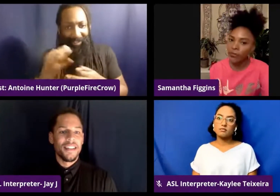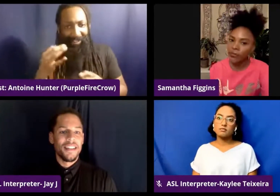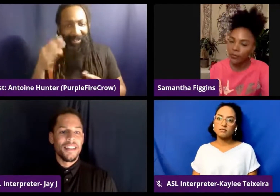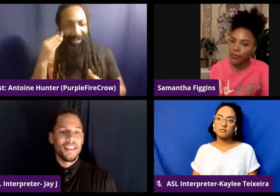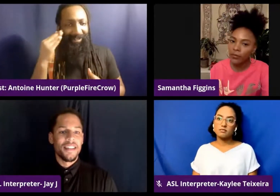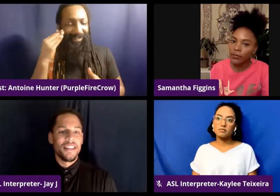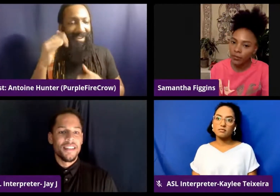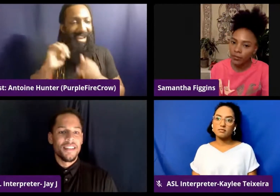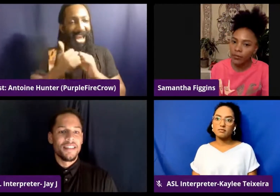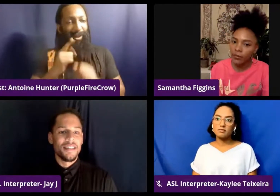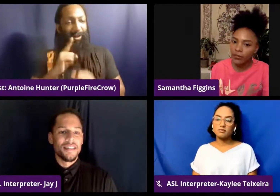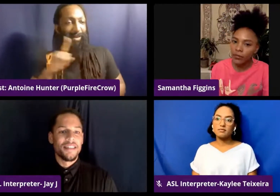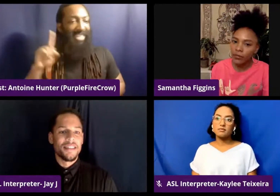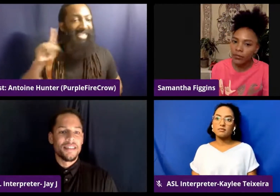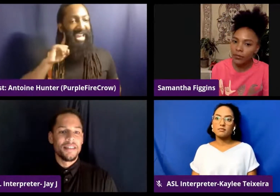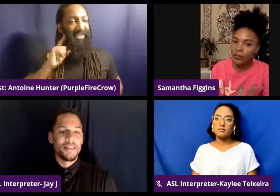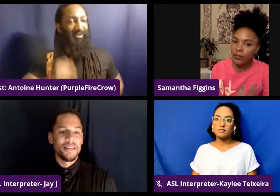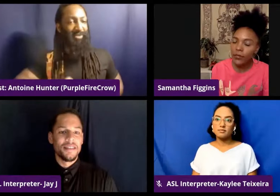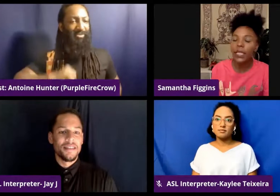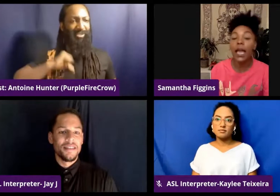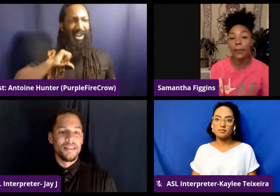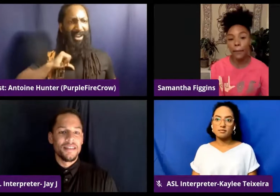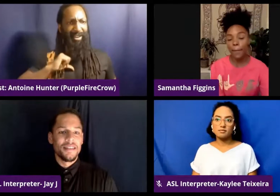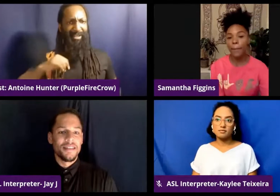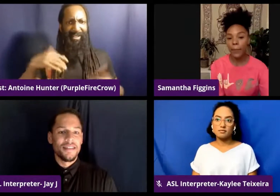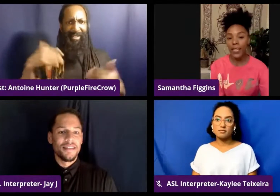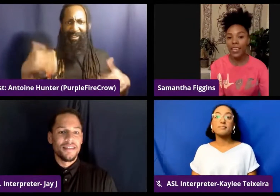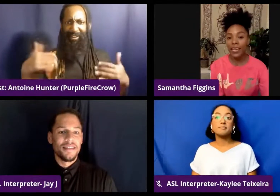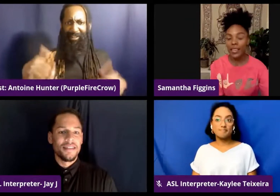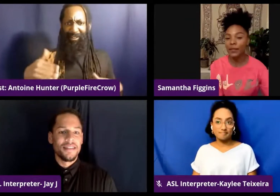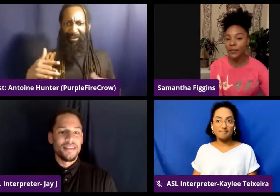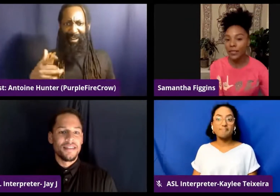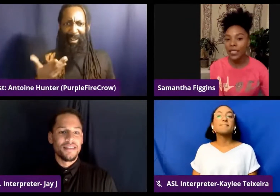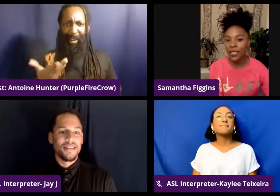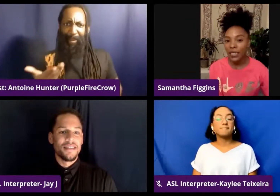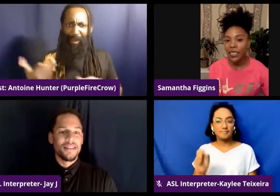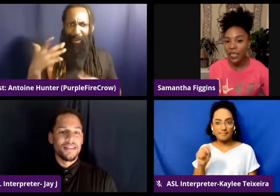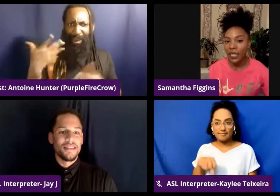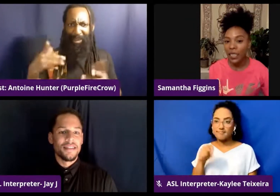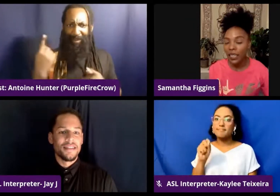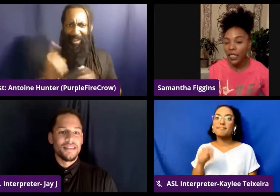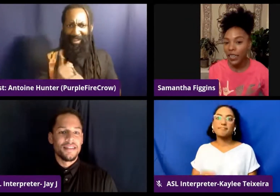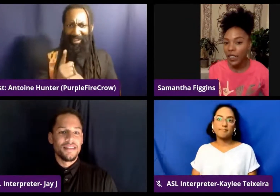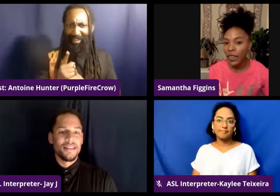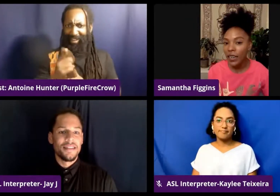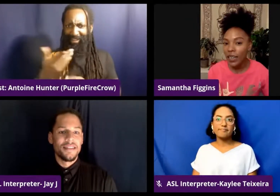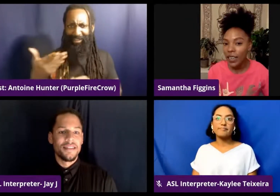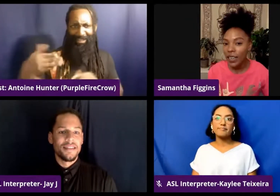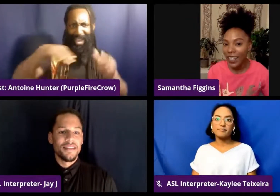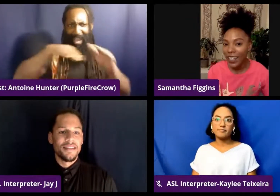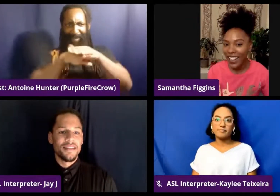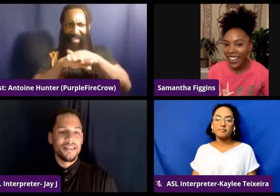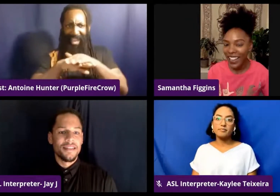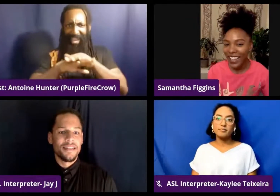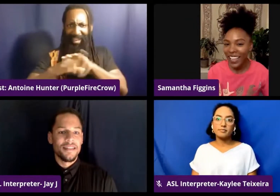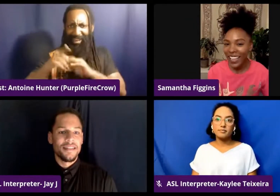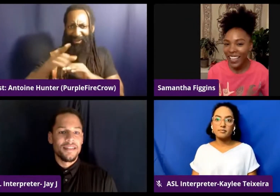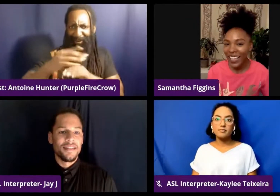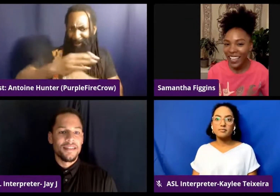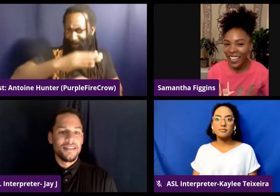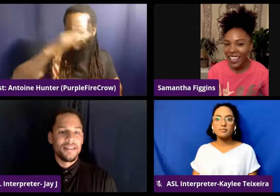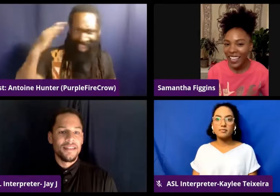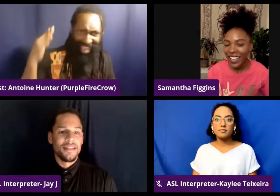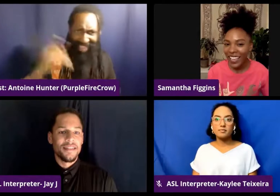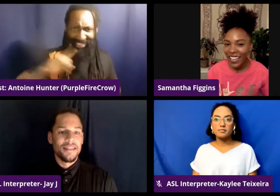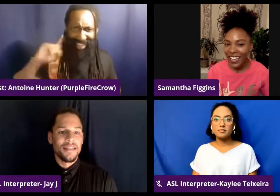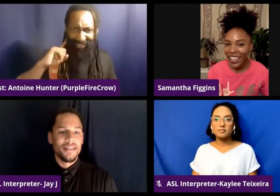So we're tipping toed to learn, how to be deaf with pride. But